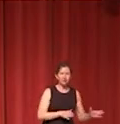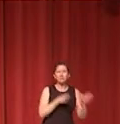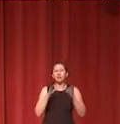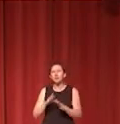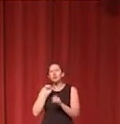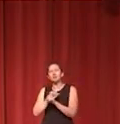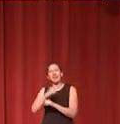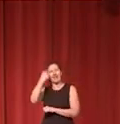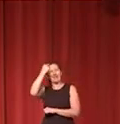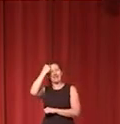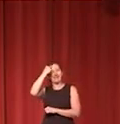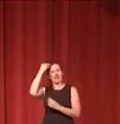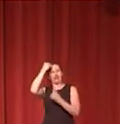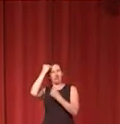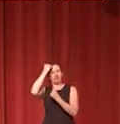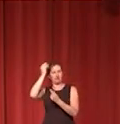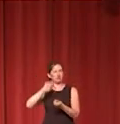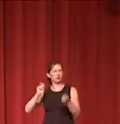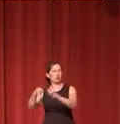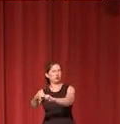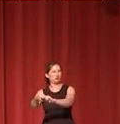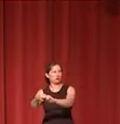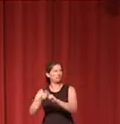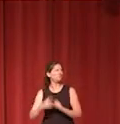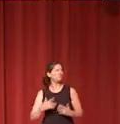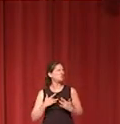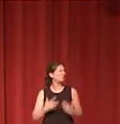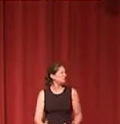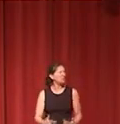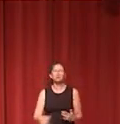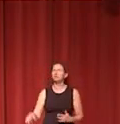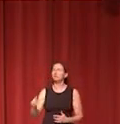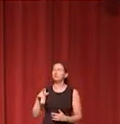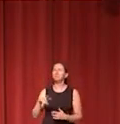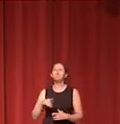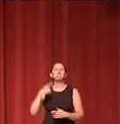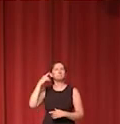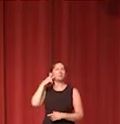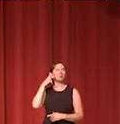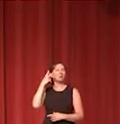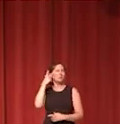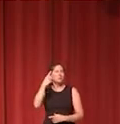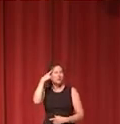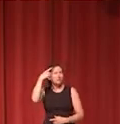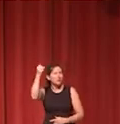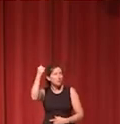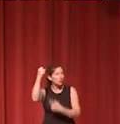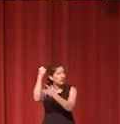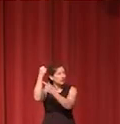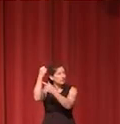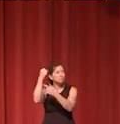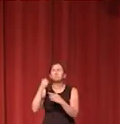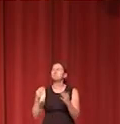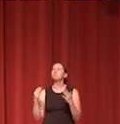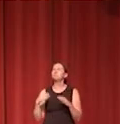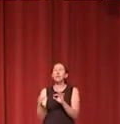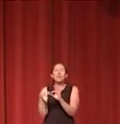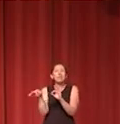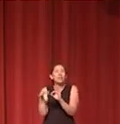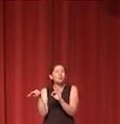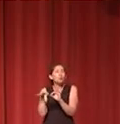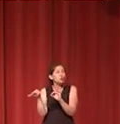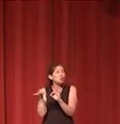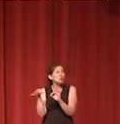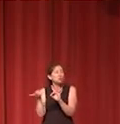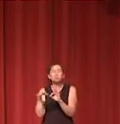different types of thinking abilities. So memory is one we usually think about, but we also can have problems with language, how quickly we